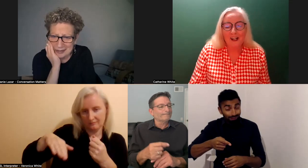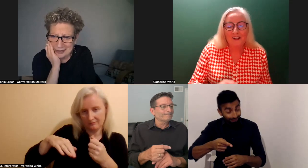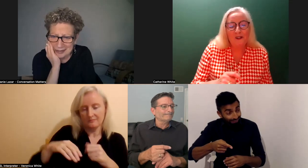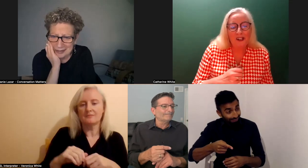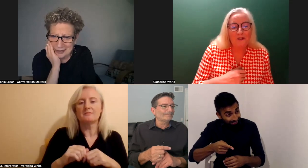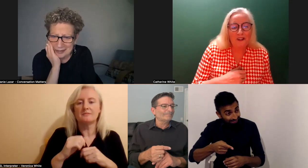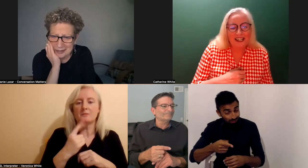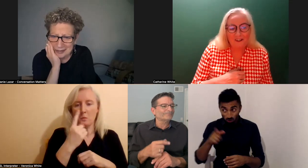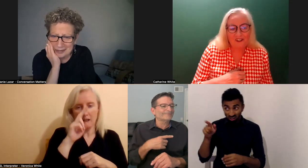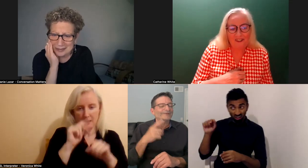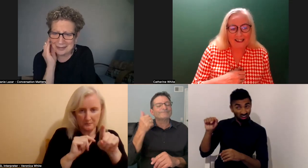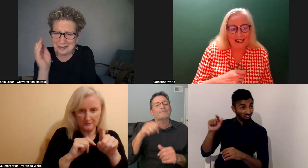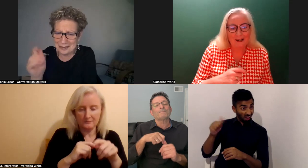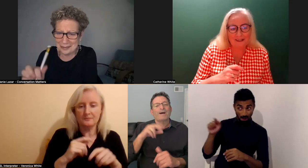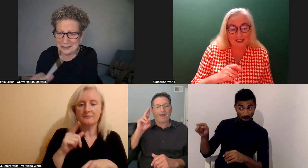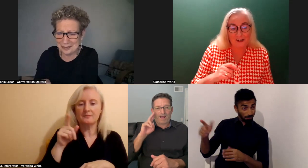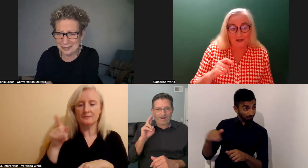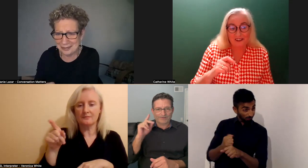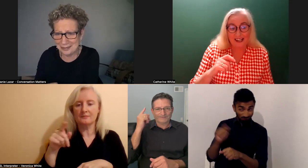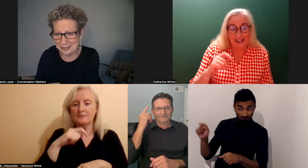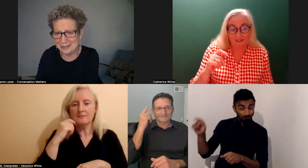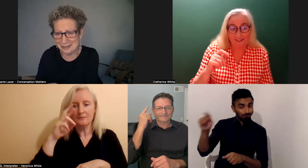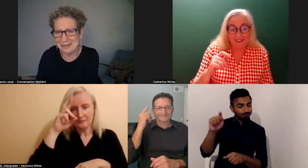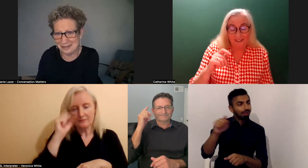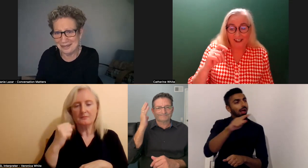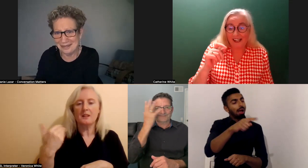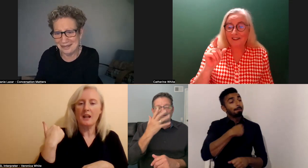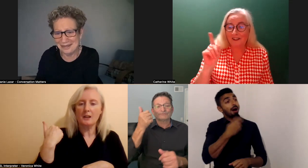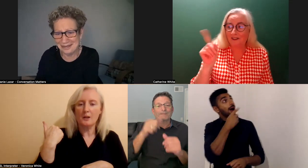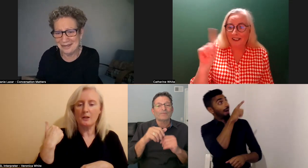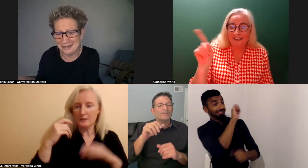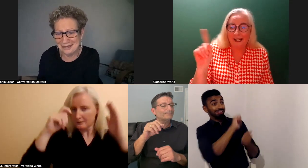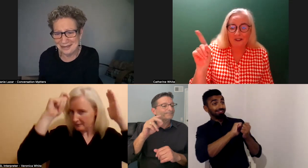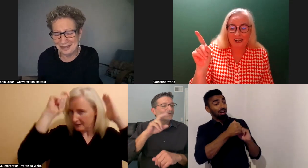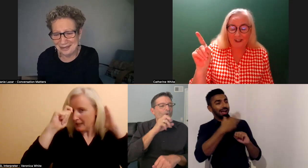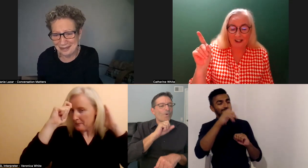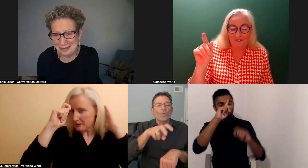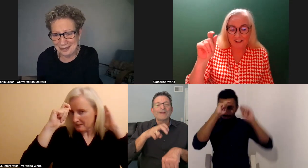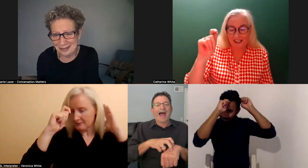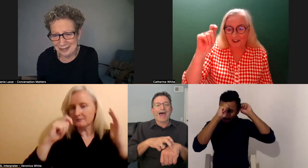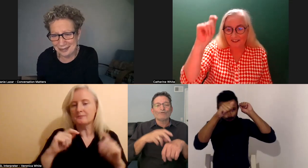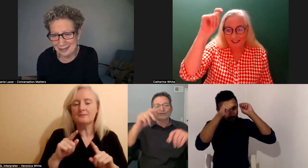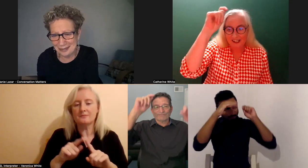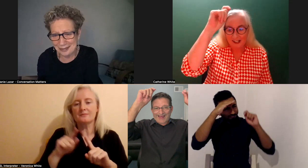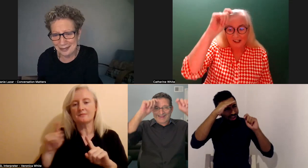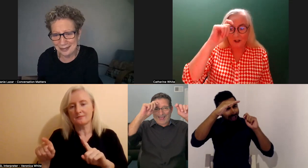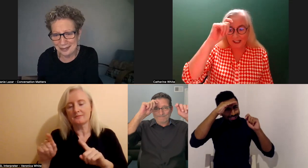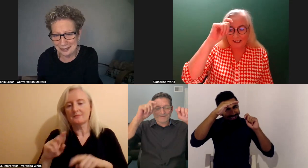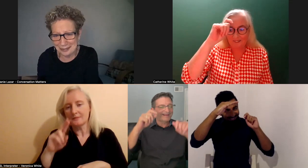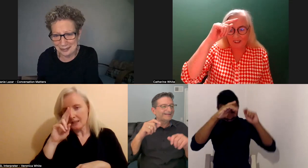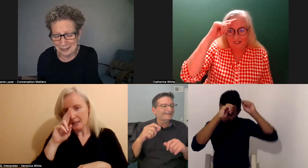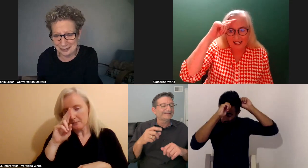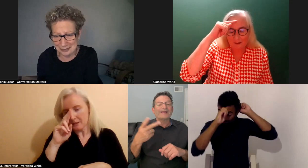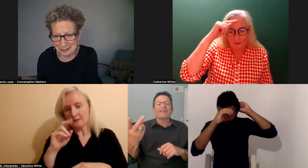friends. Do you know the old Irish flat caps that you used to have, right? So they would have their conversation.